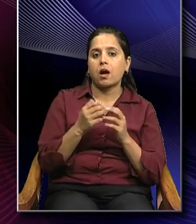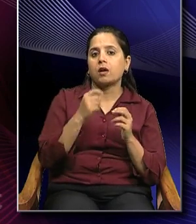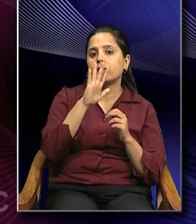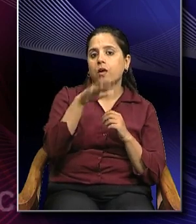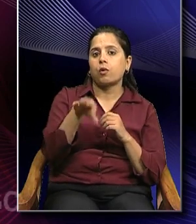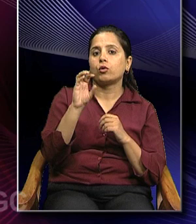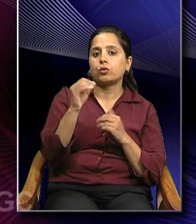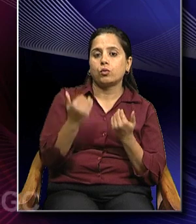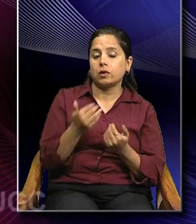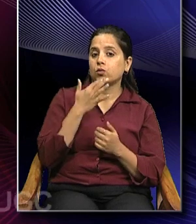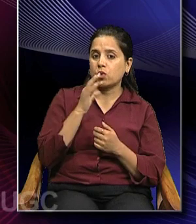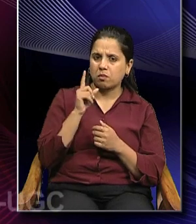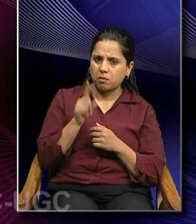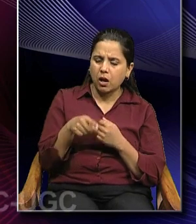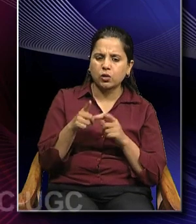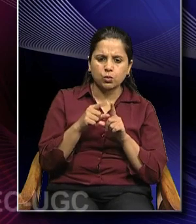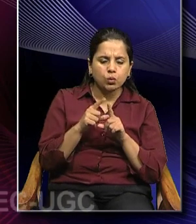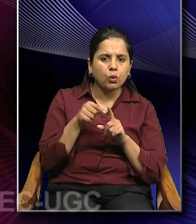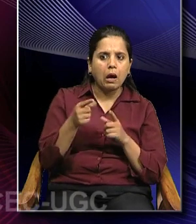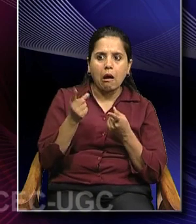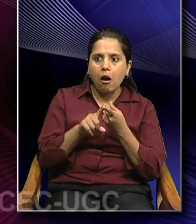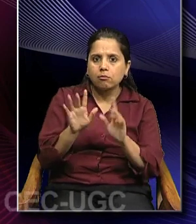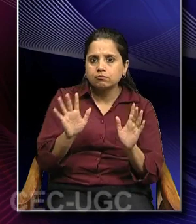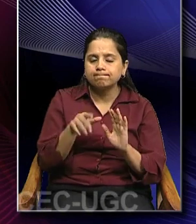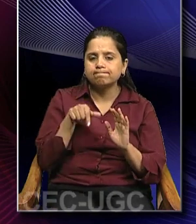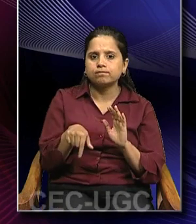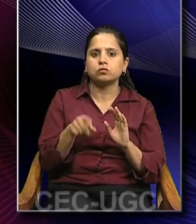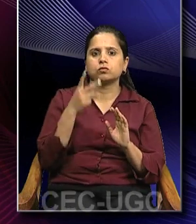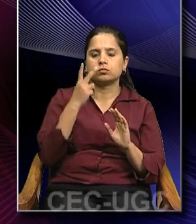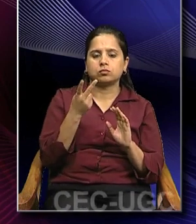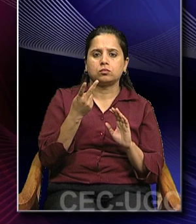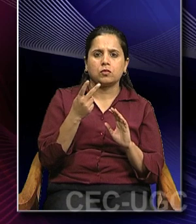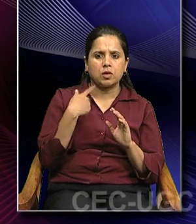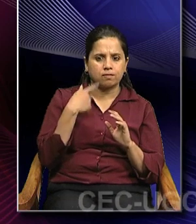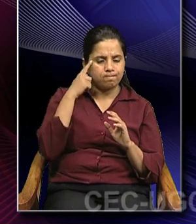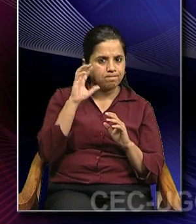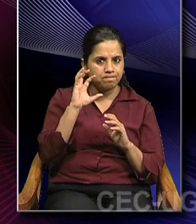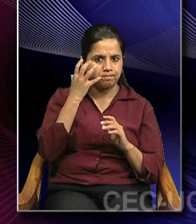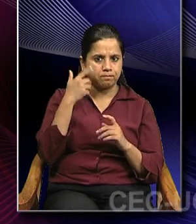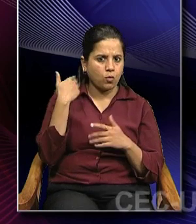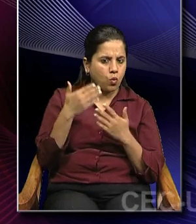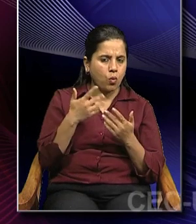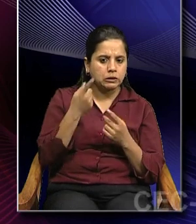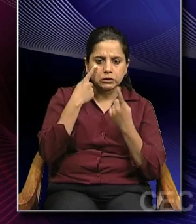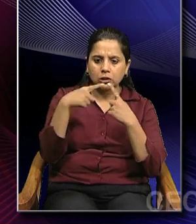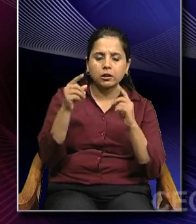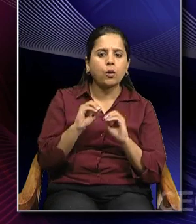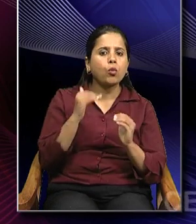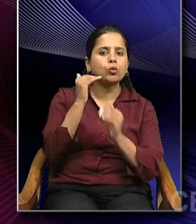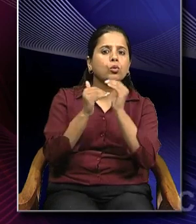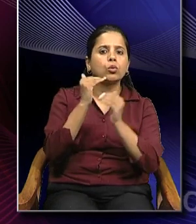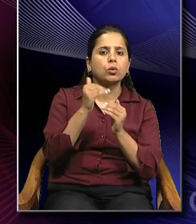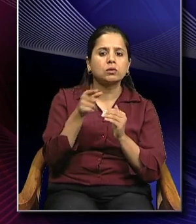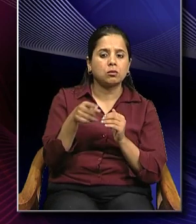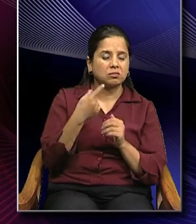5.0 has to actually deal with the consequences of aggressive and unchecked growth over decades. The growth which is